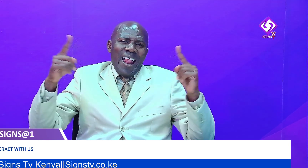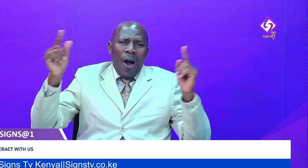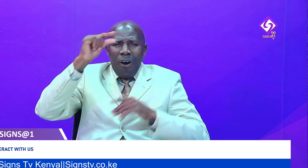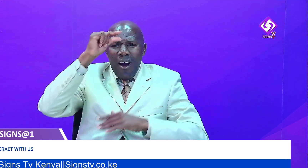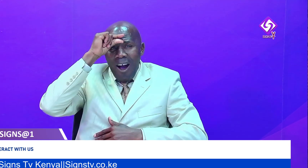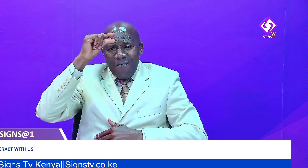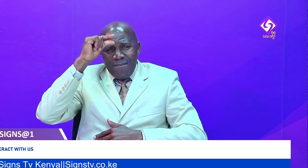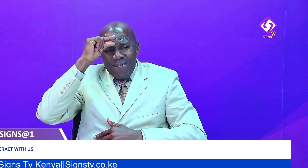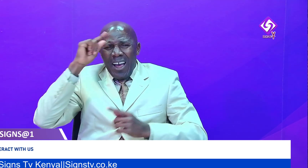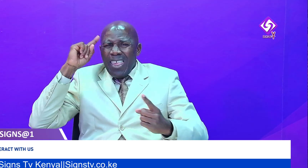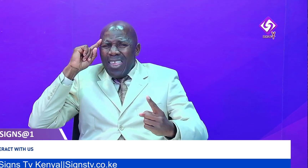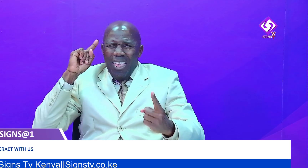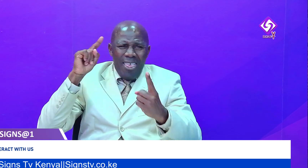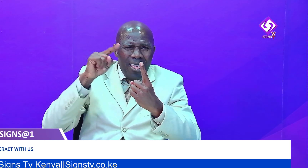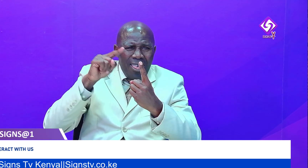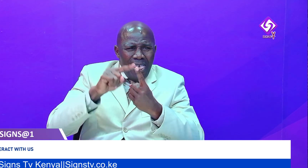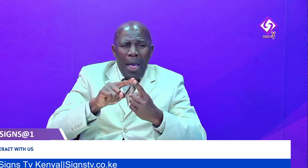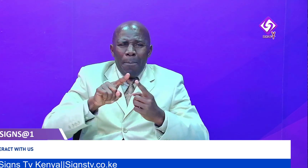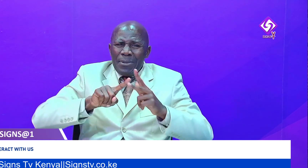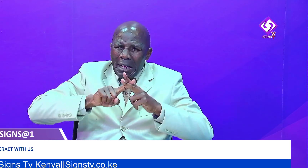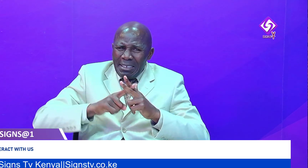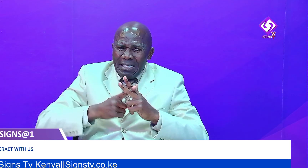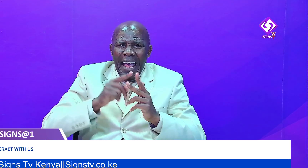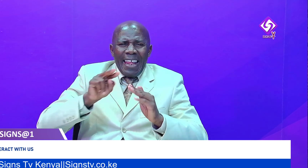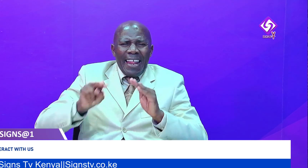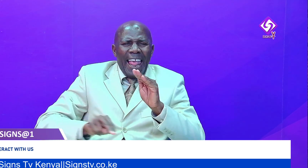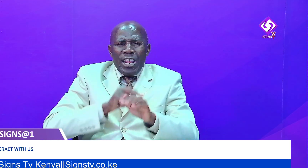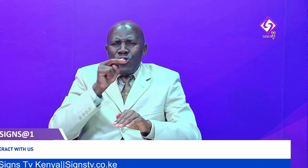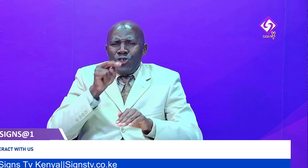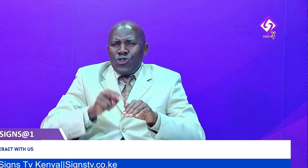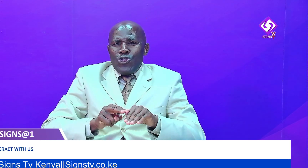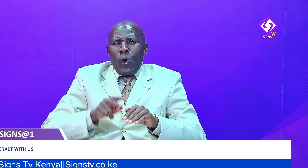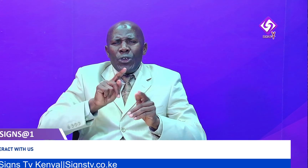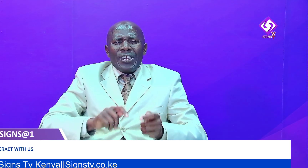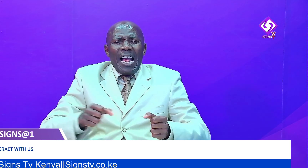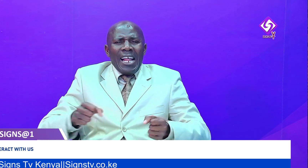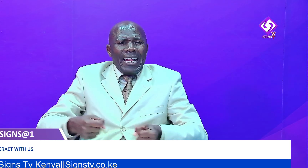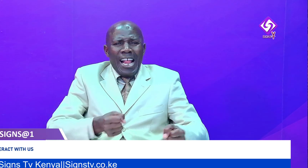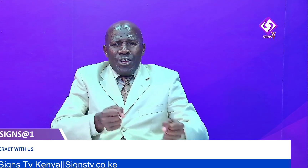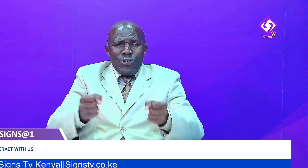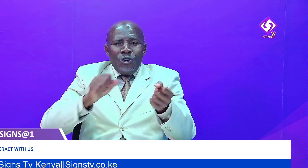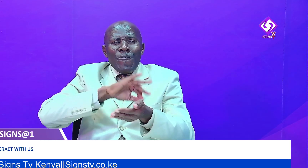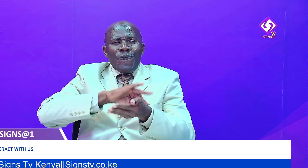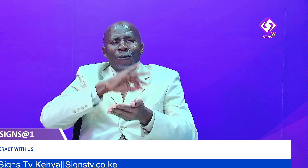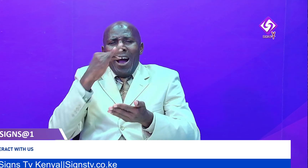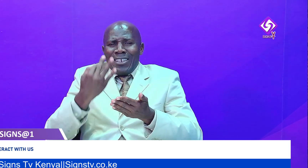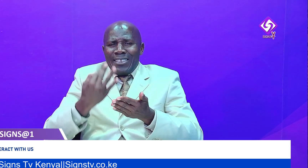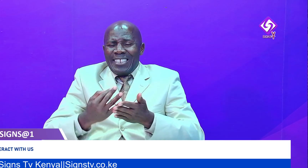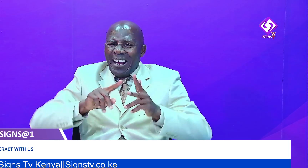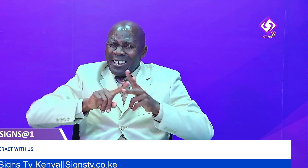President William Ruto on Monday announced the government's intention to establish National Infrastructure Fund,